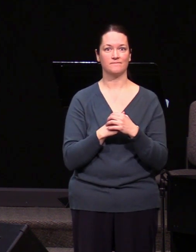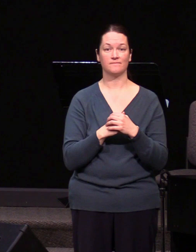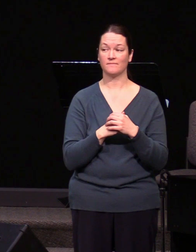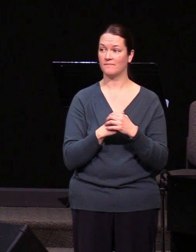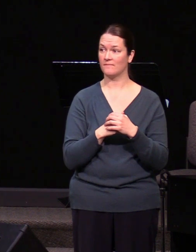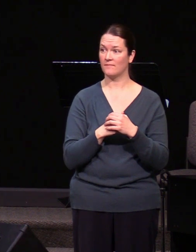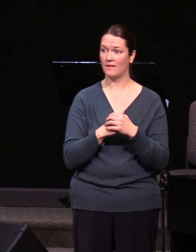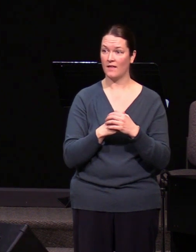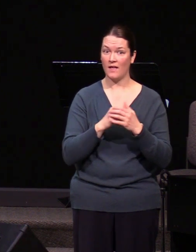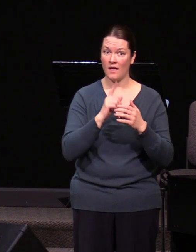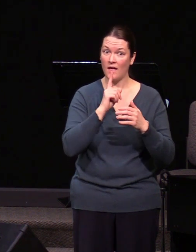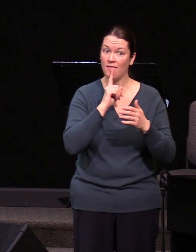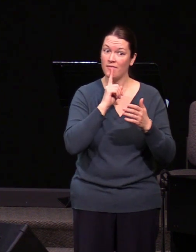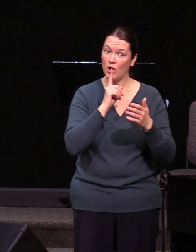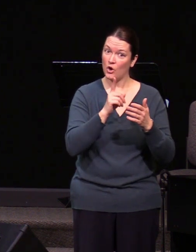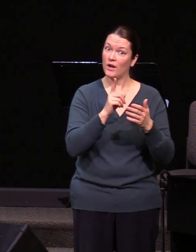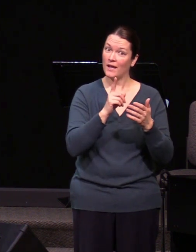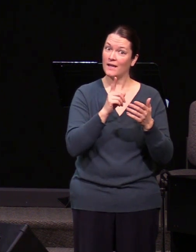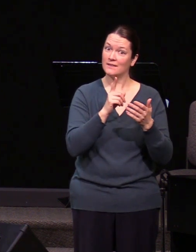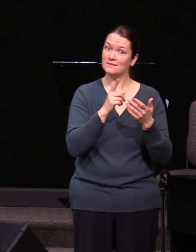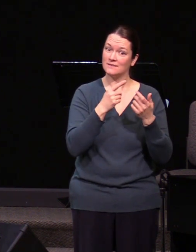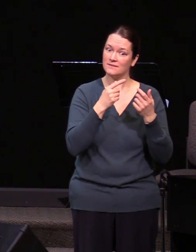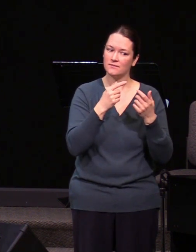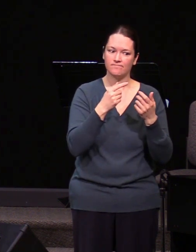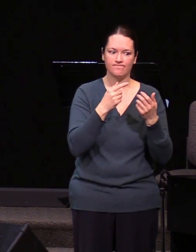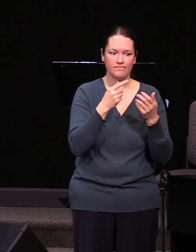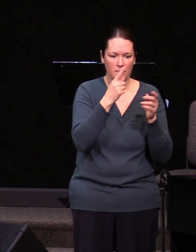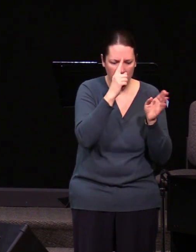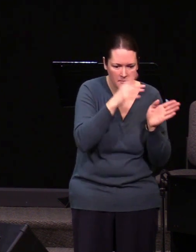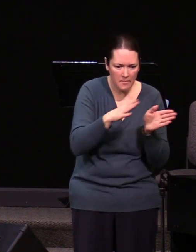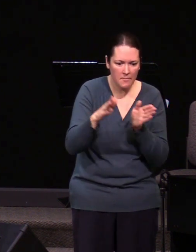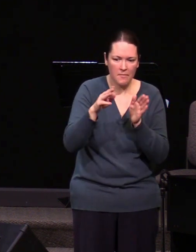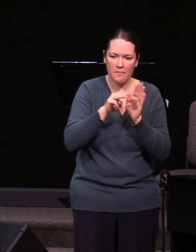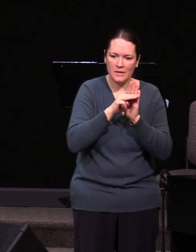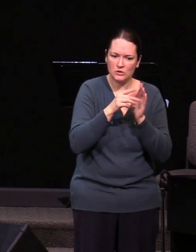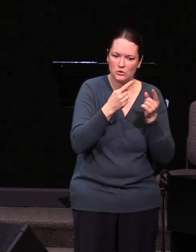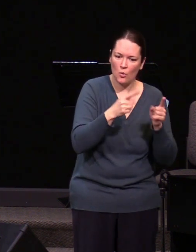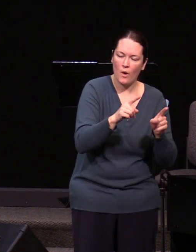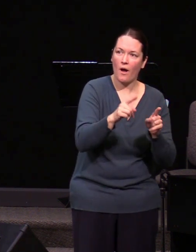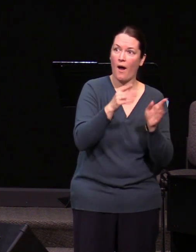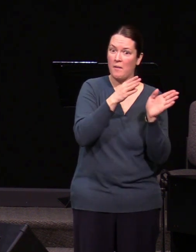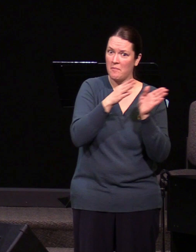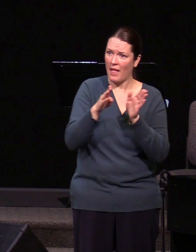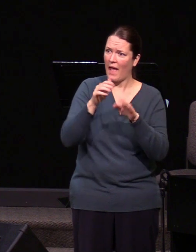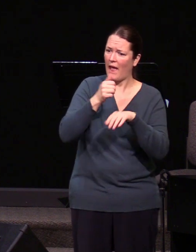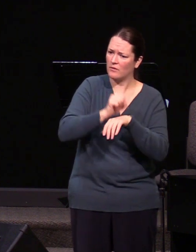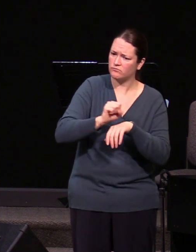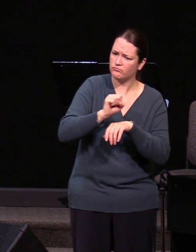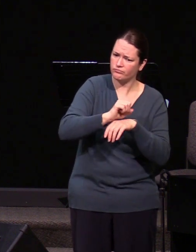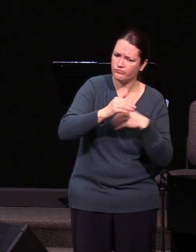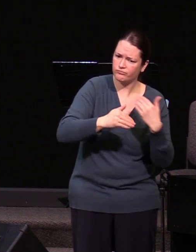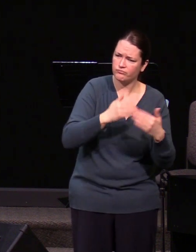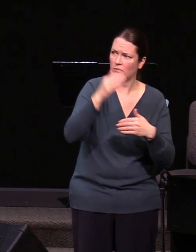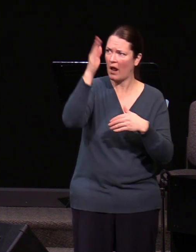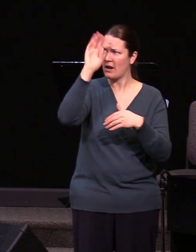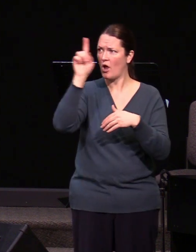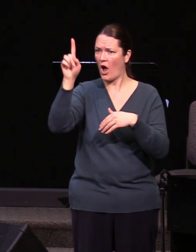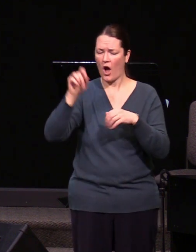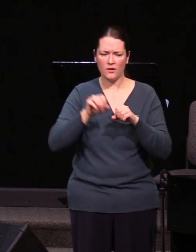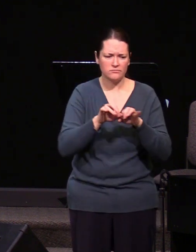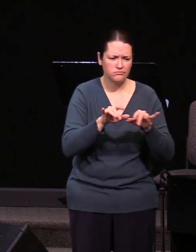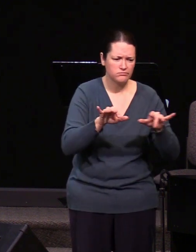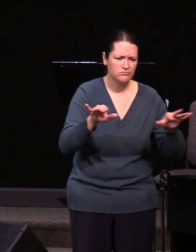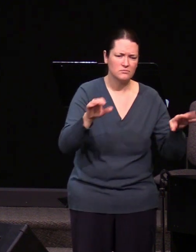There is a mission going on. There is a plan at work. God is spreading the seed